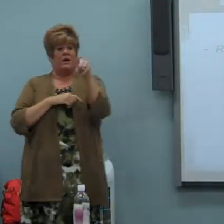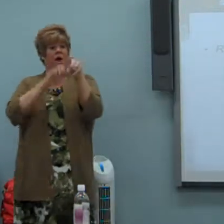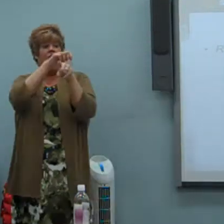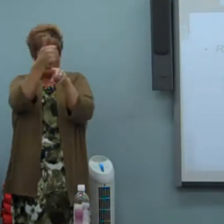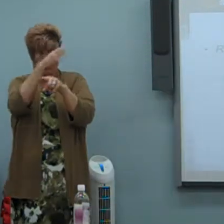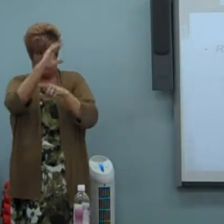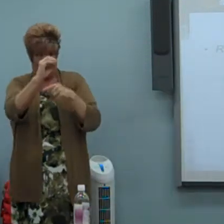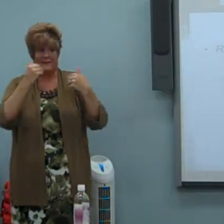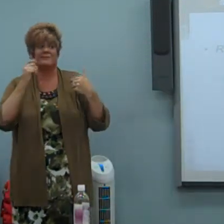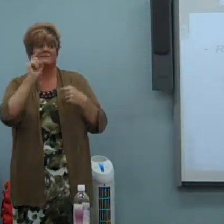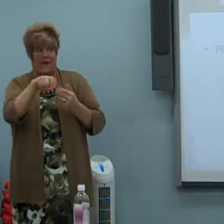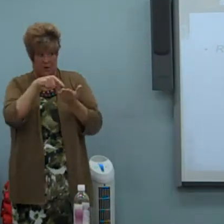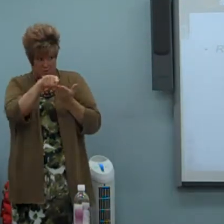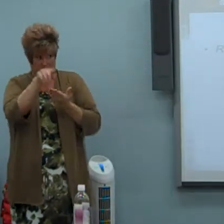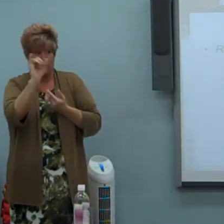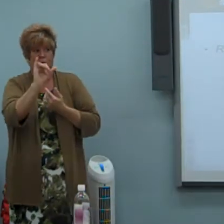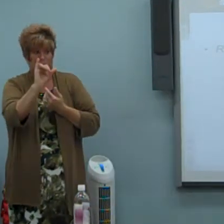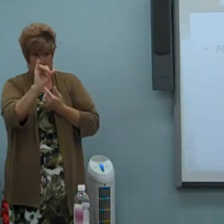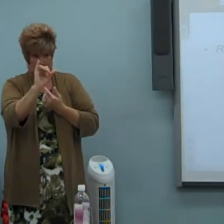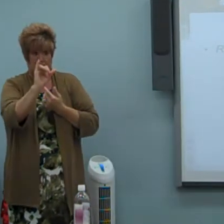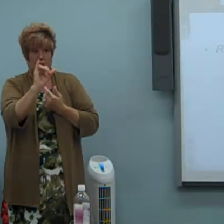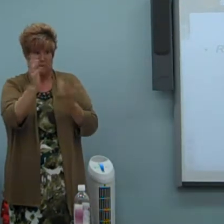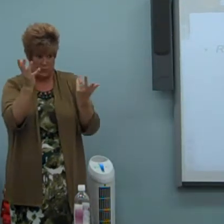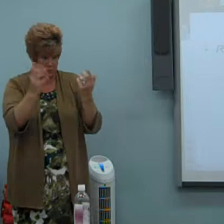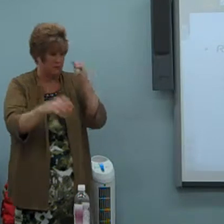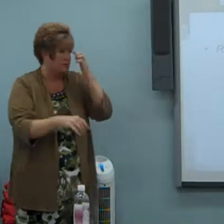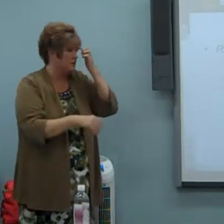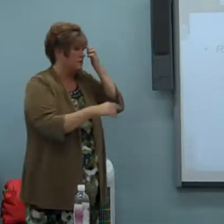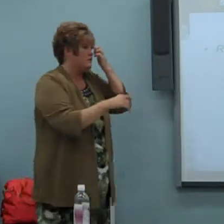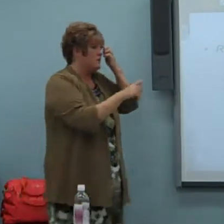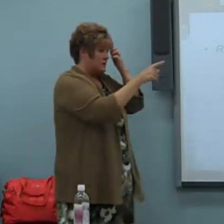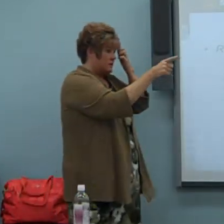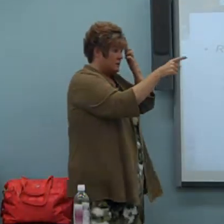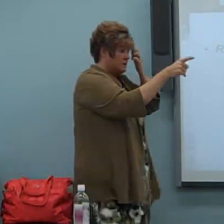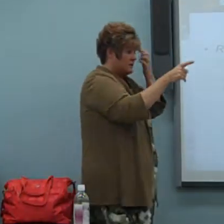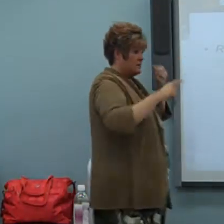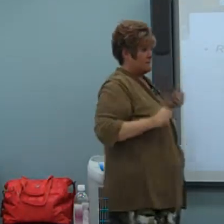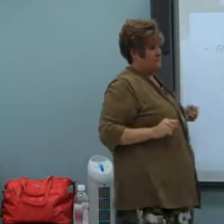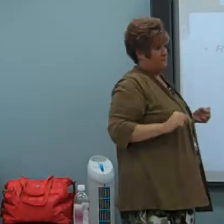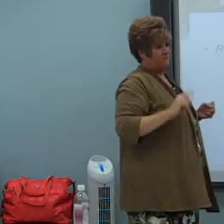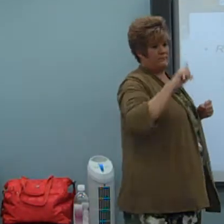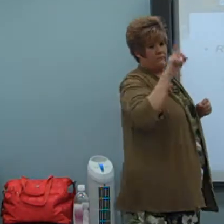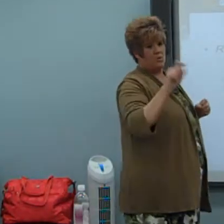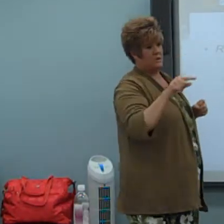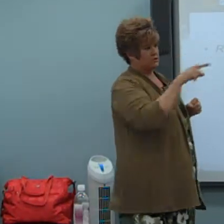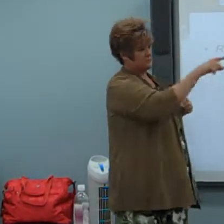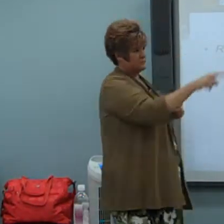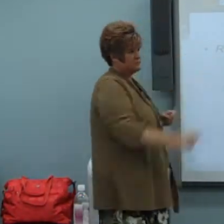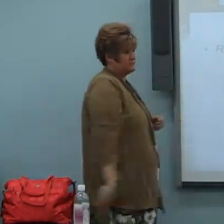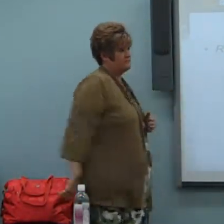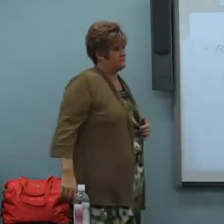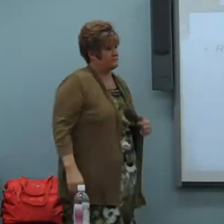So Sorensen and other companies must pay back. It's not only just Sorensen. Question?